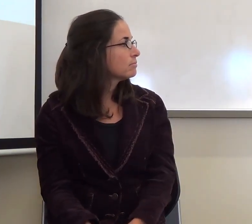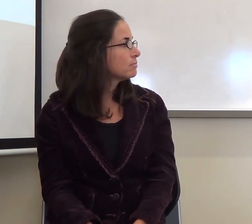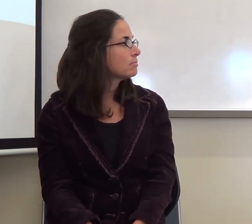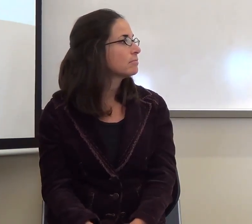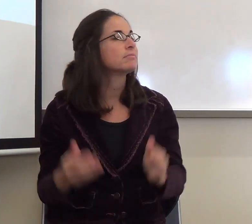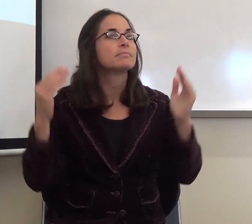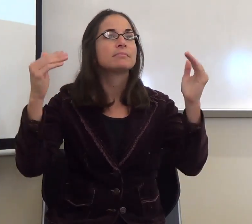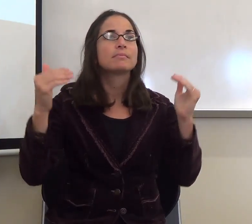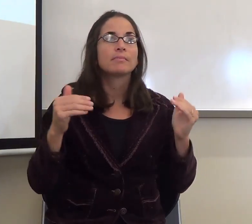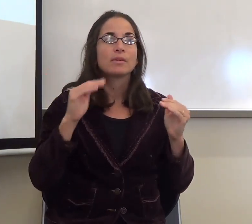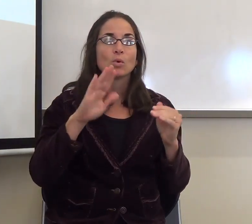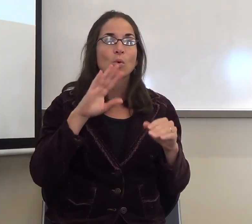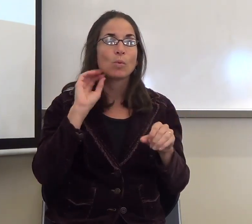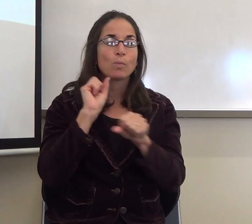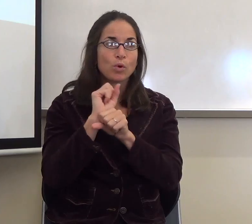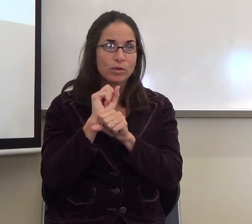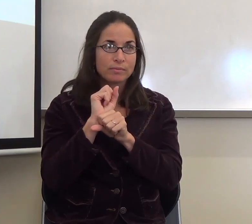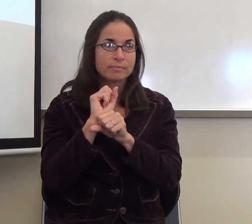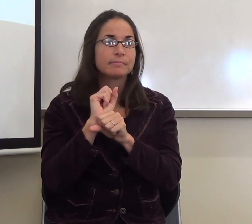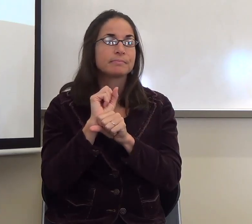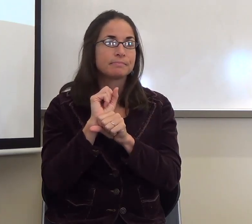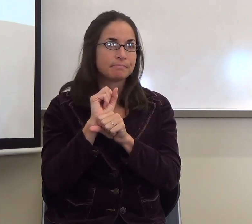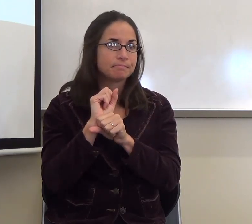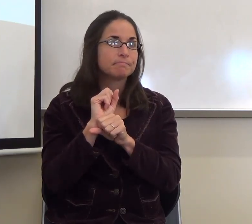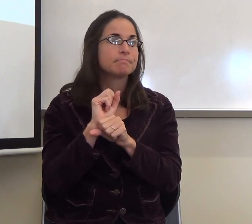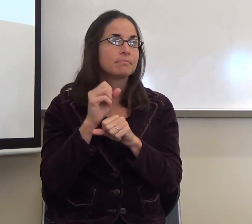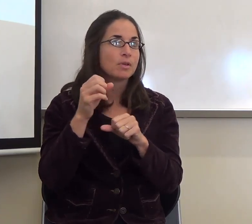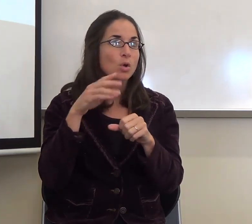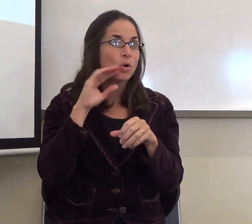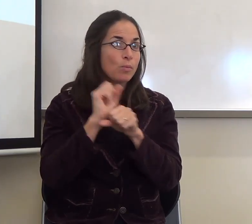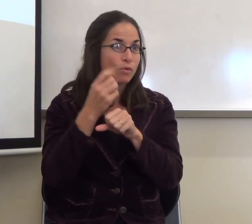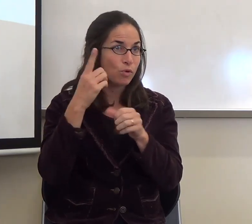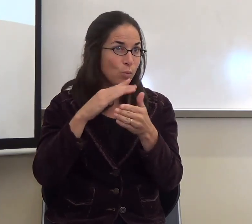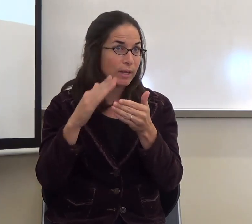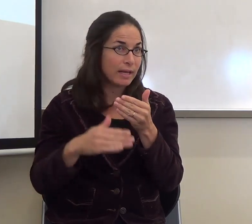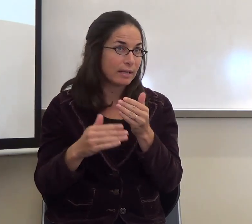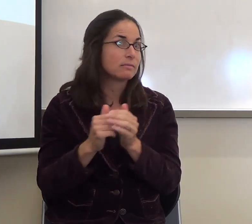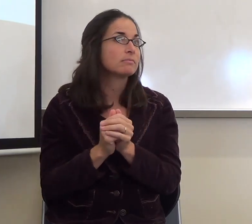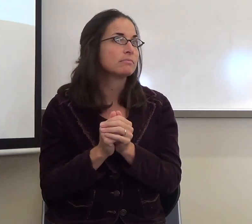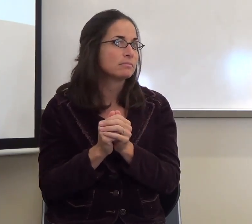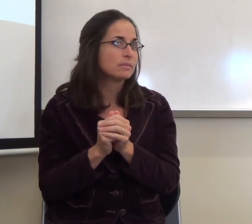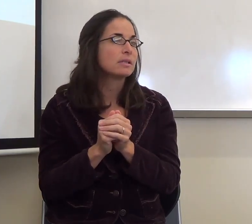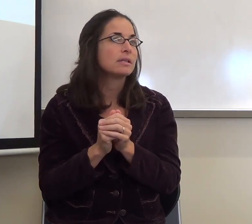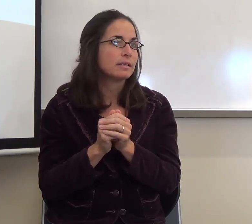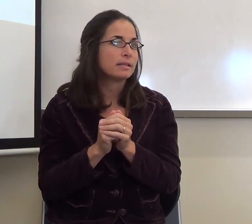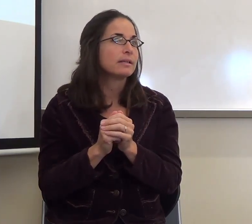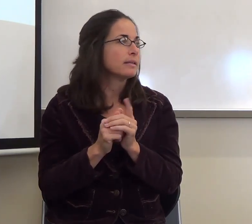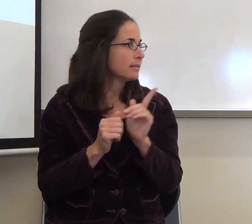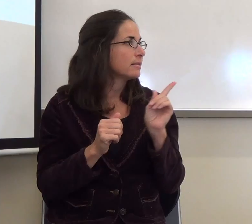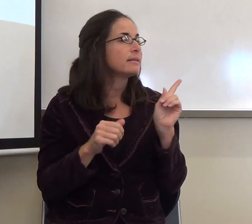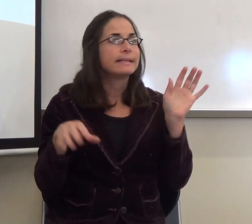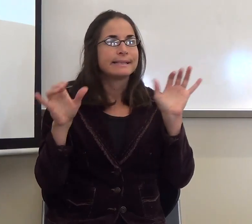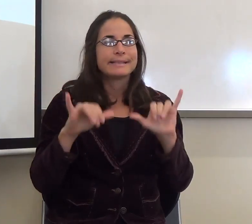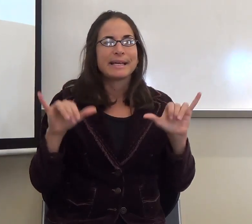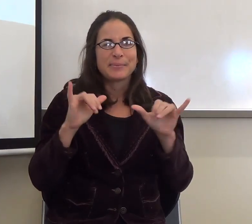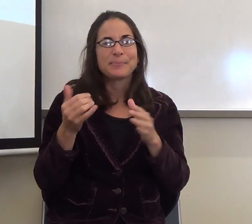over the weekend, same kind of thing as we have been doing. And